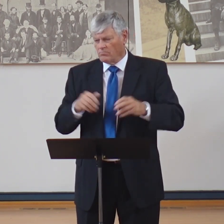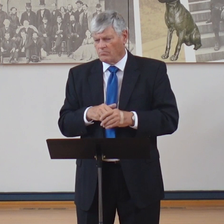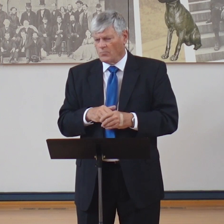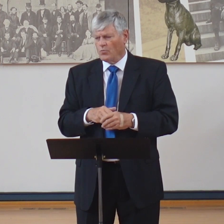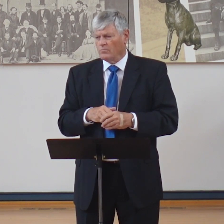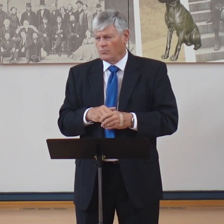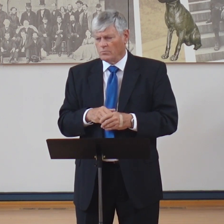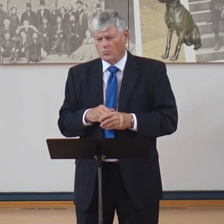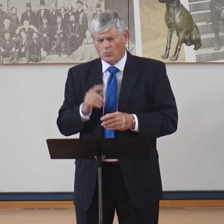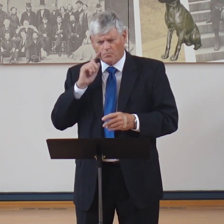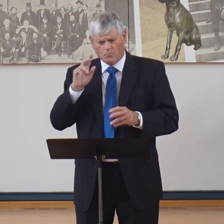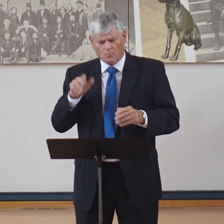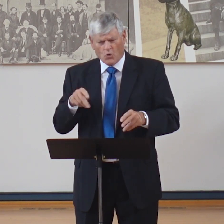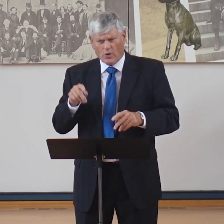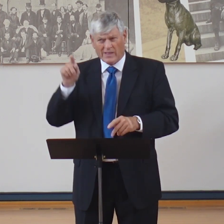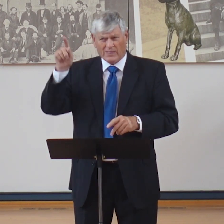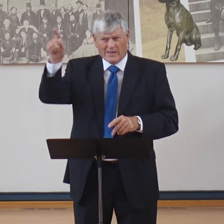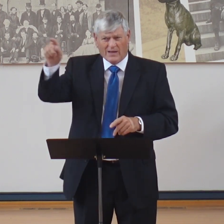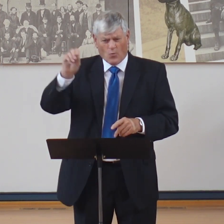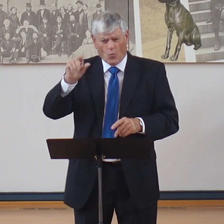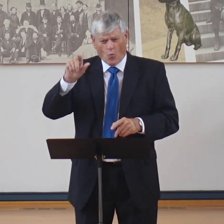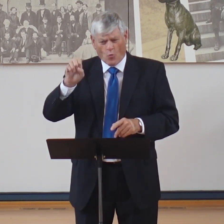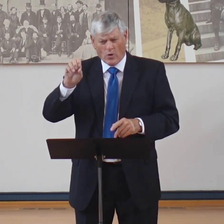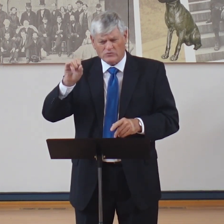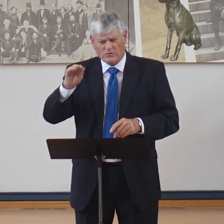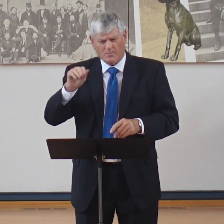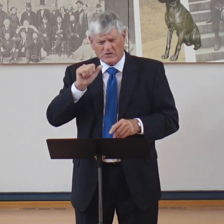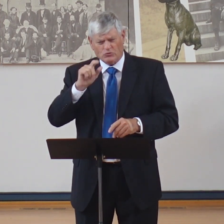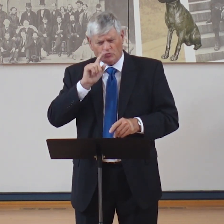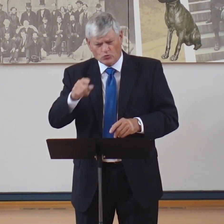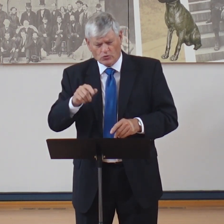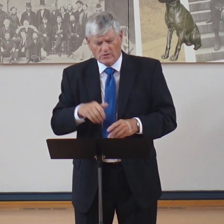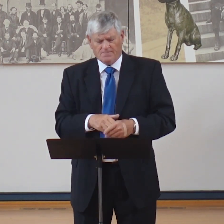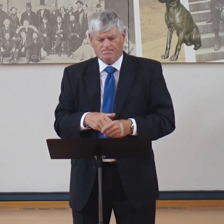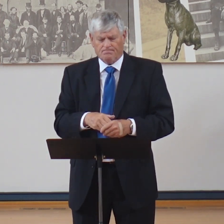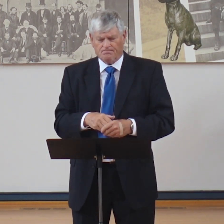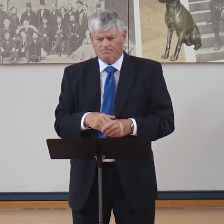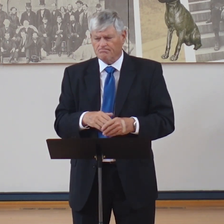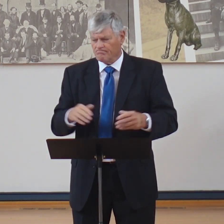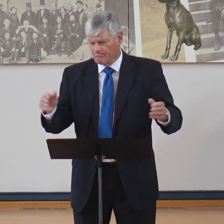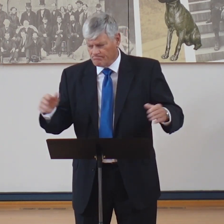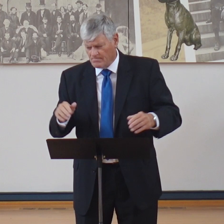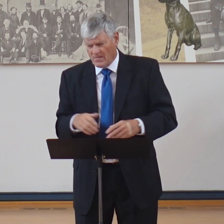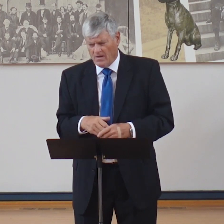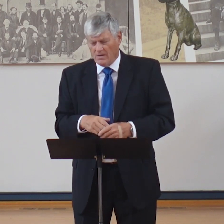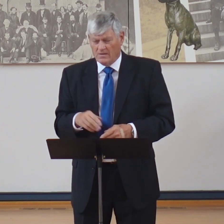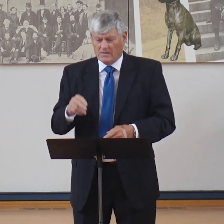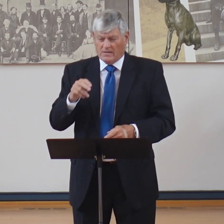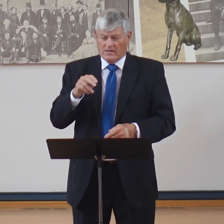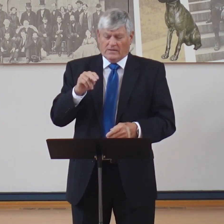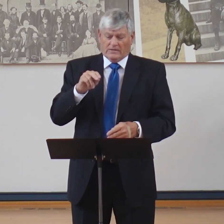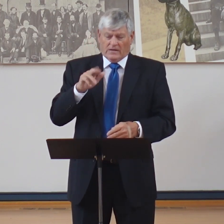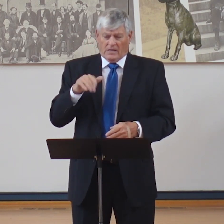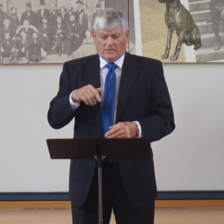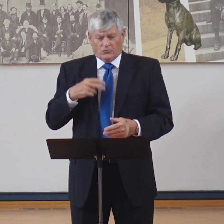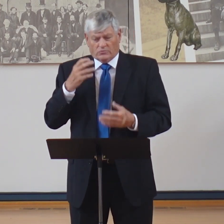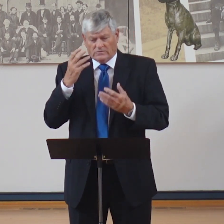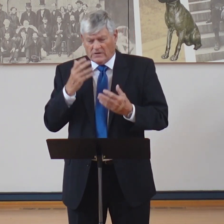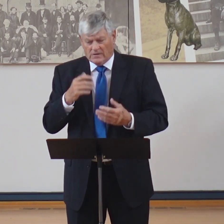for a party. I do believe that the party was at the old gym right on campus. And Nancy,